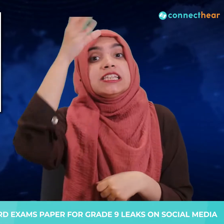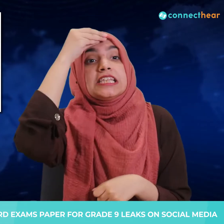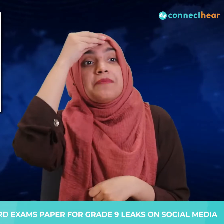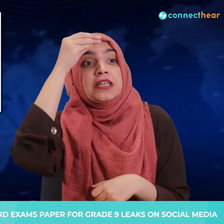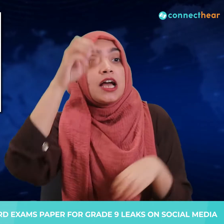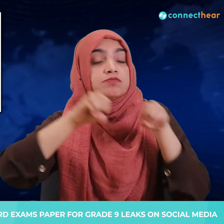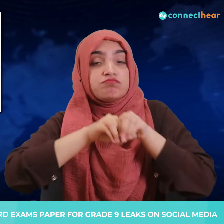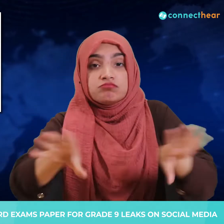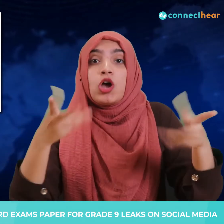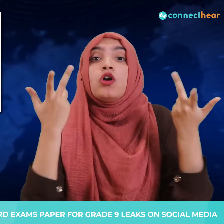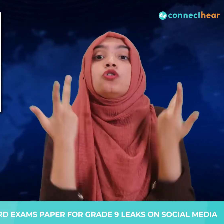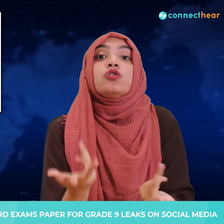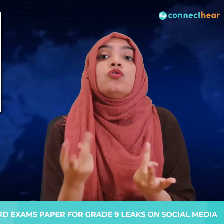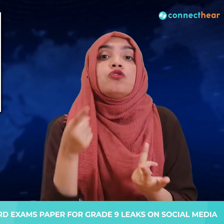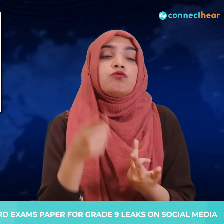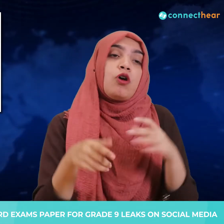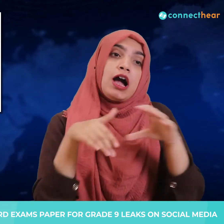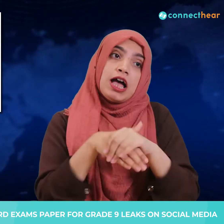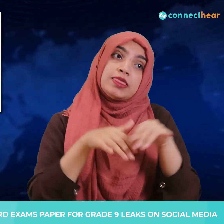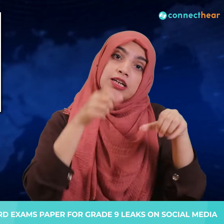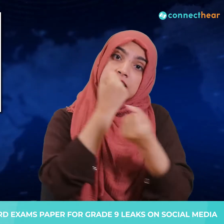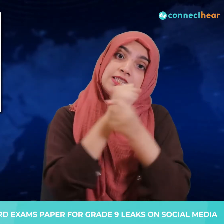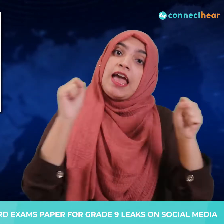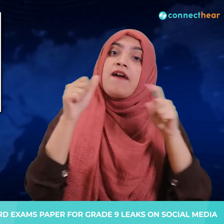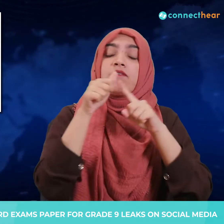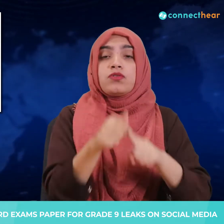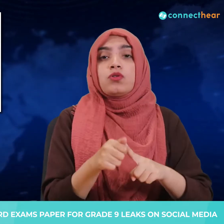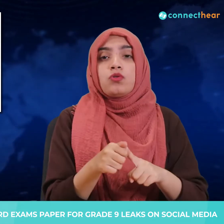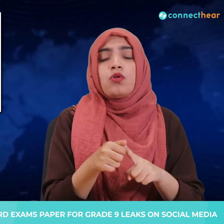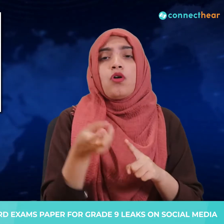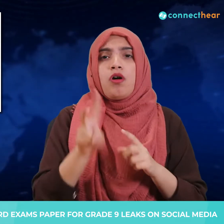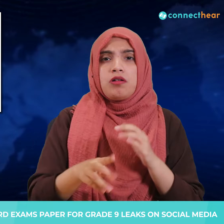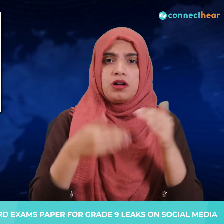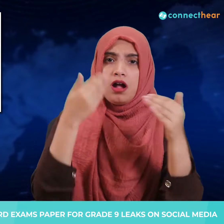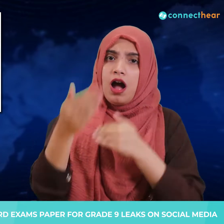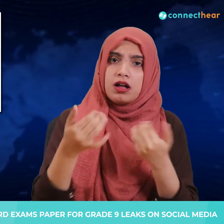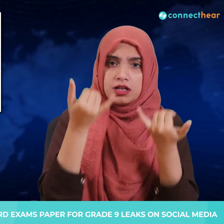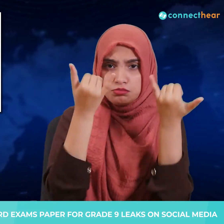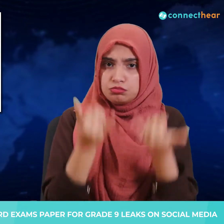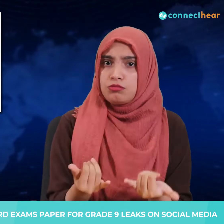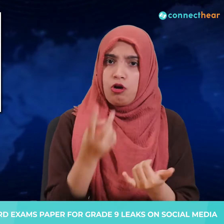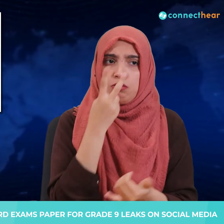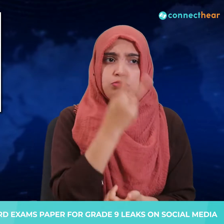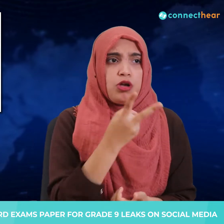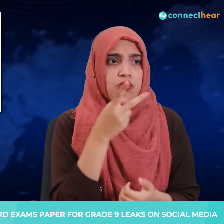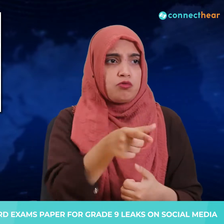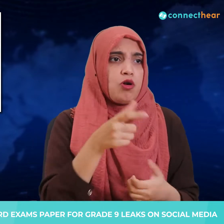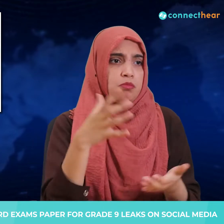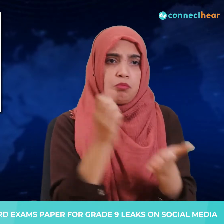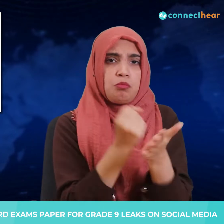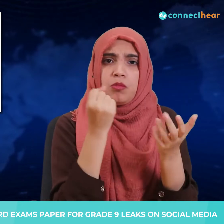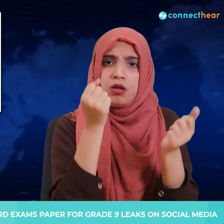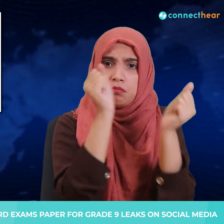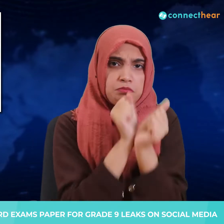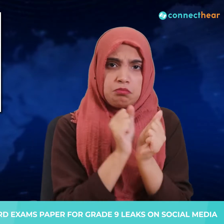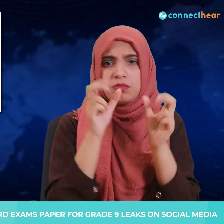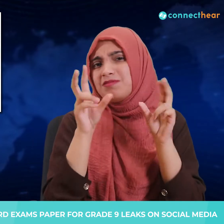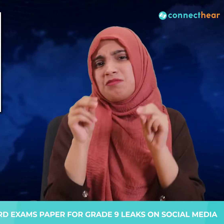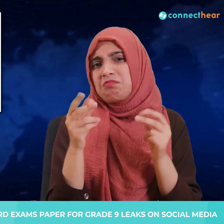examination, who assured of taking corrective measures. However, no improvement was observed